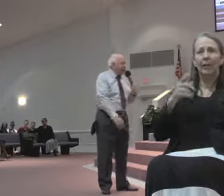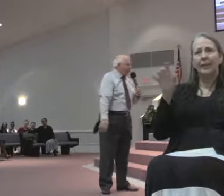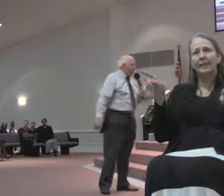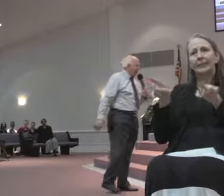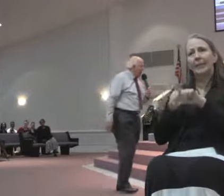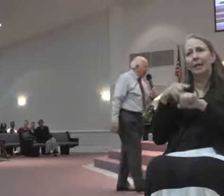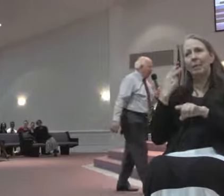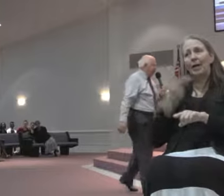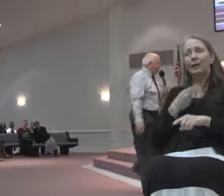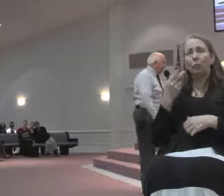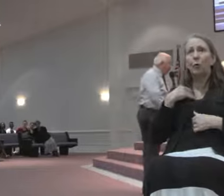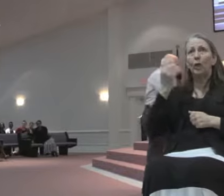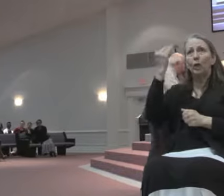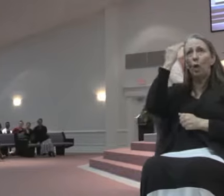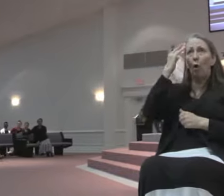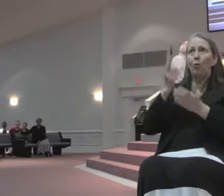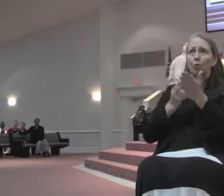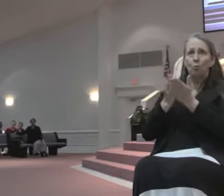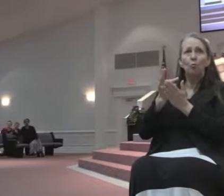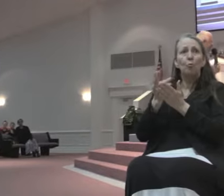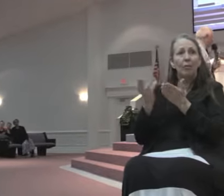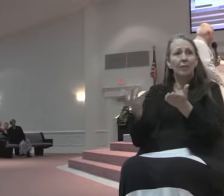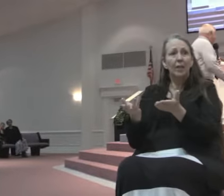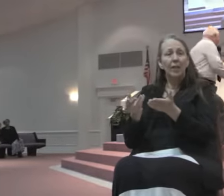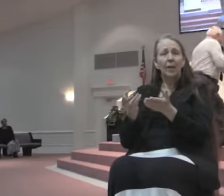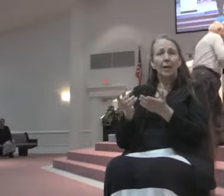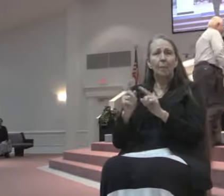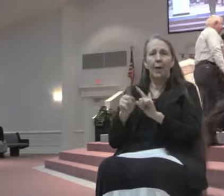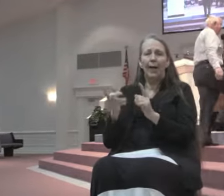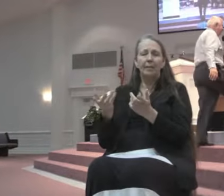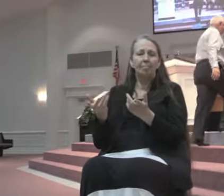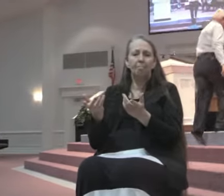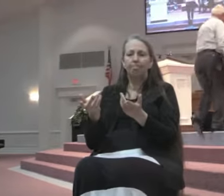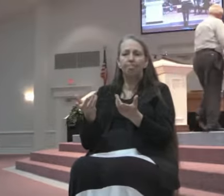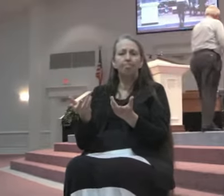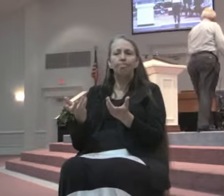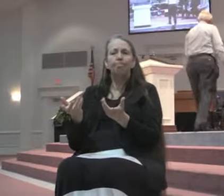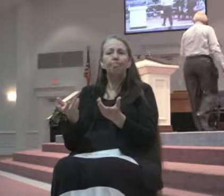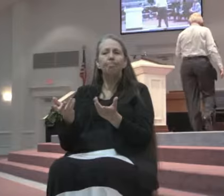ourselves up with the revelation of the gold, and it wasn't even there.